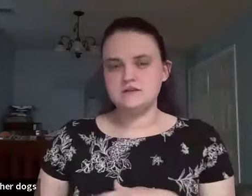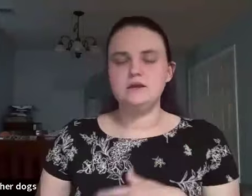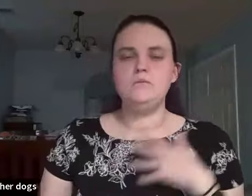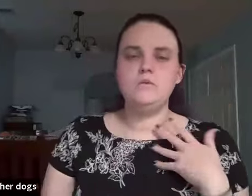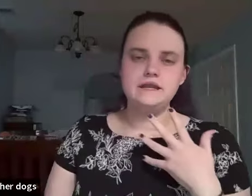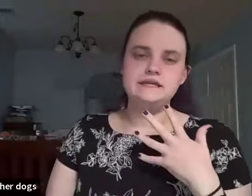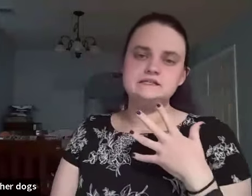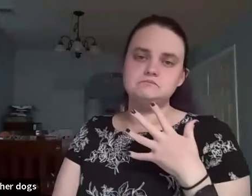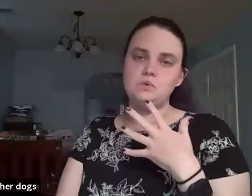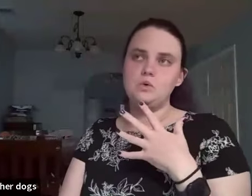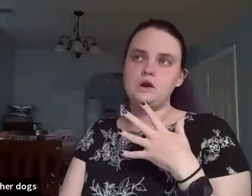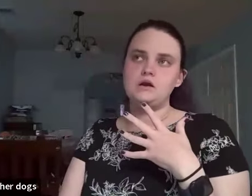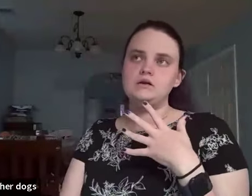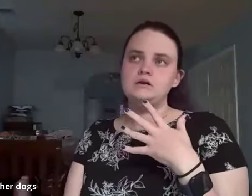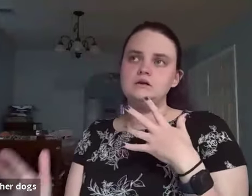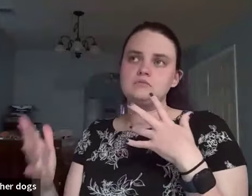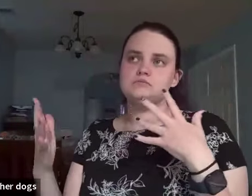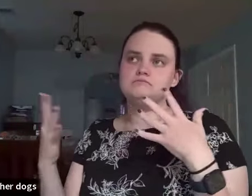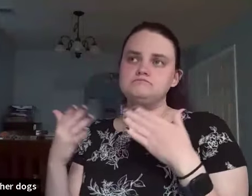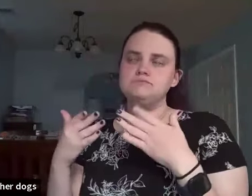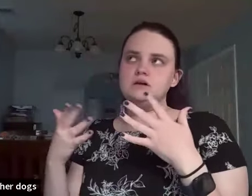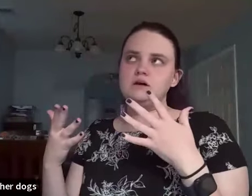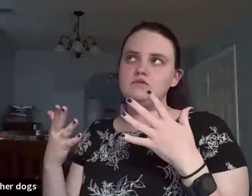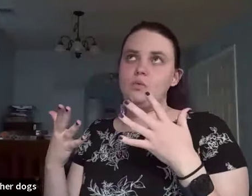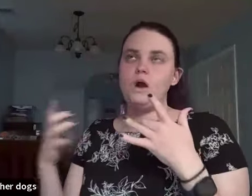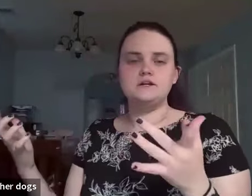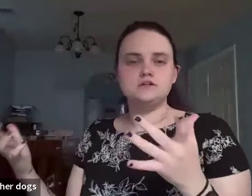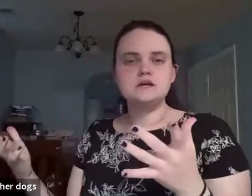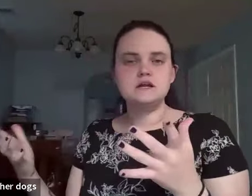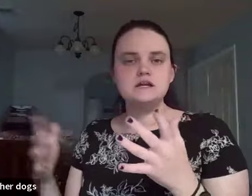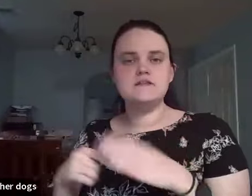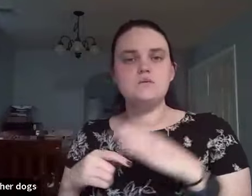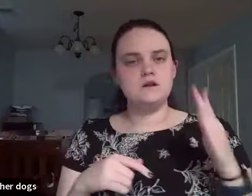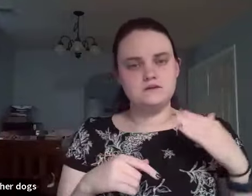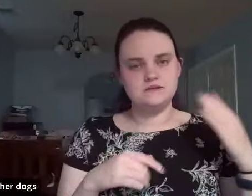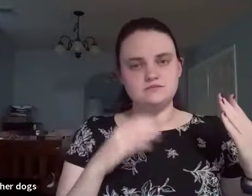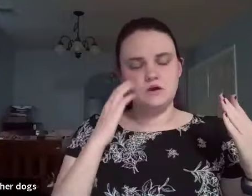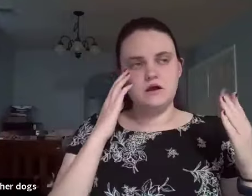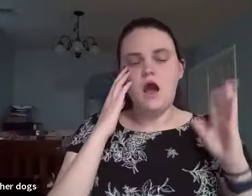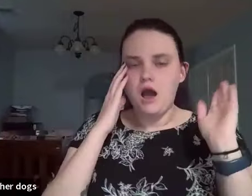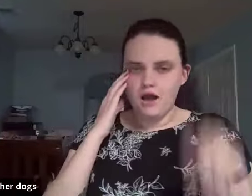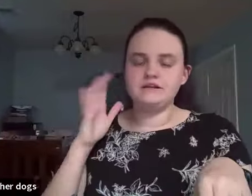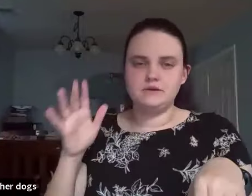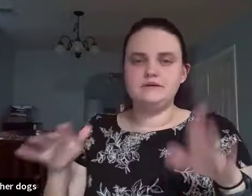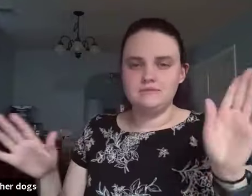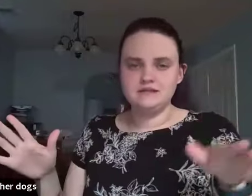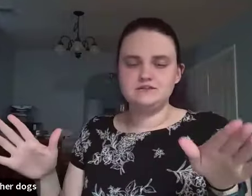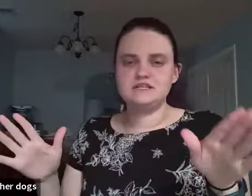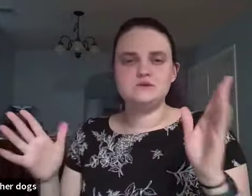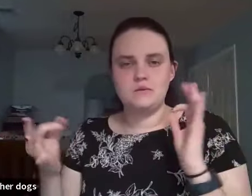silly. One is more of a wider sign, and then one of them is, I'll explain. It makes no sense how I'm